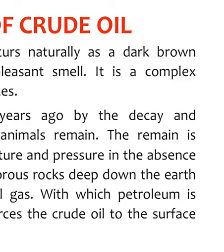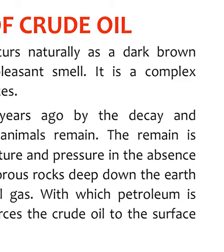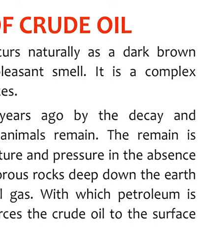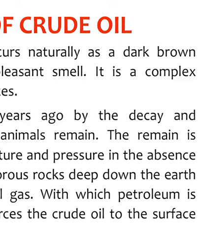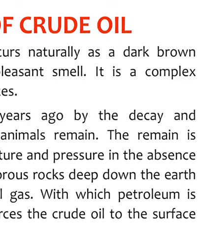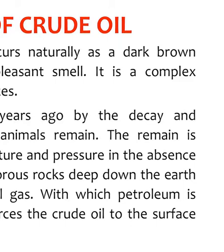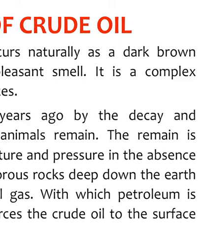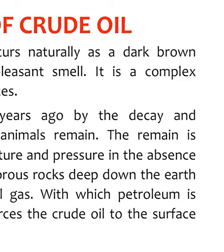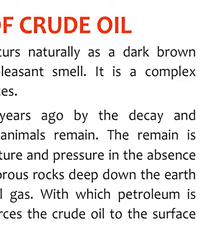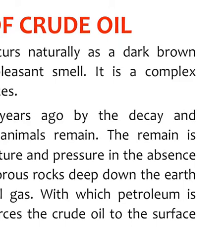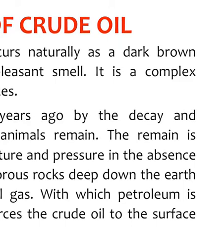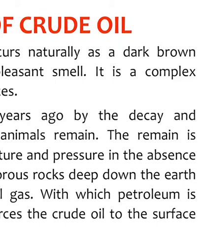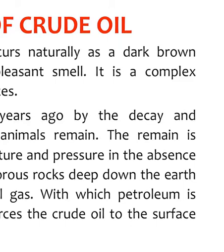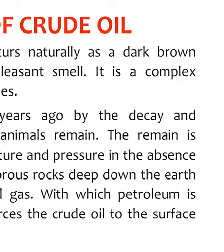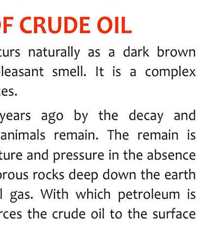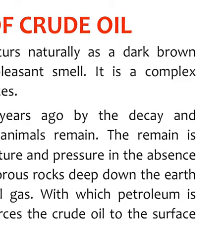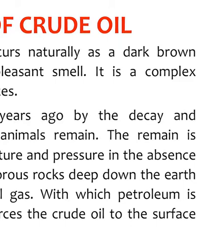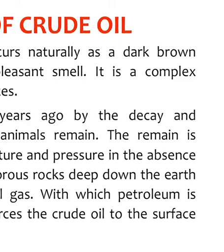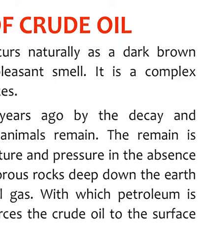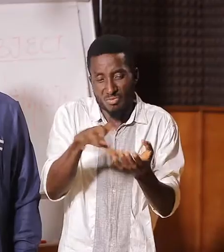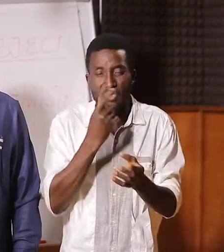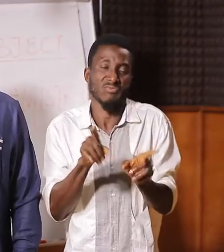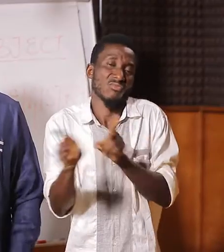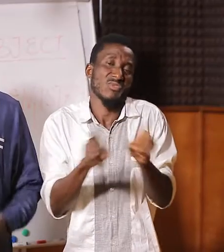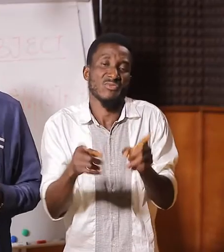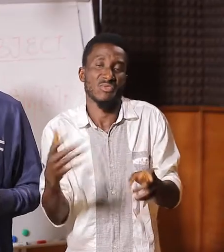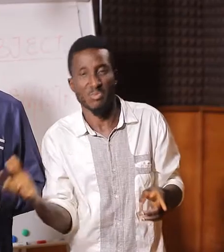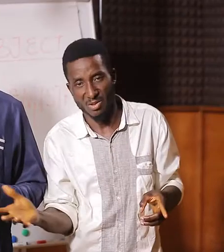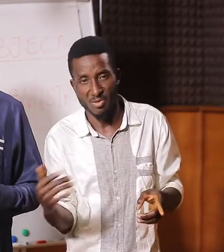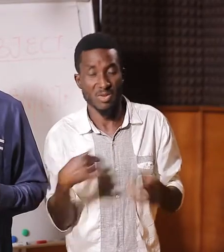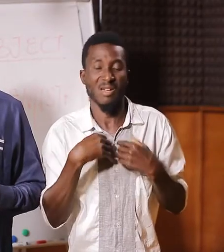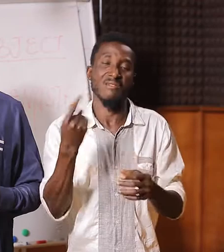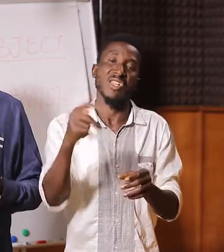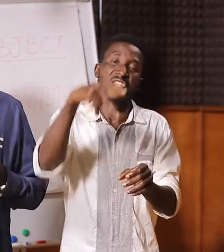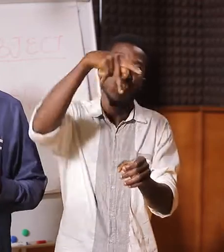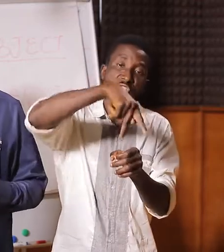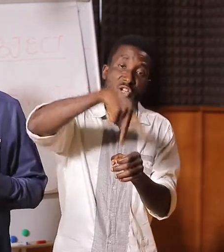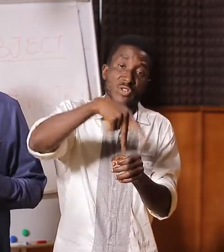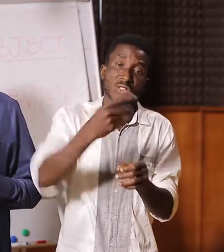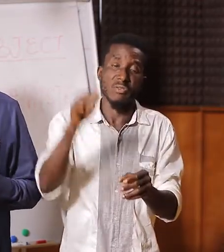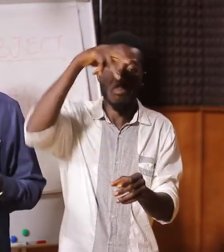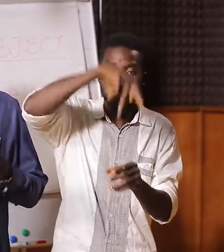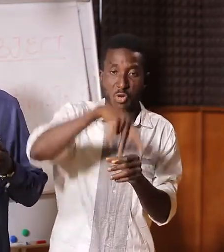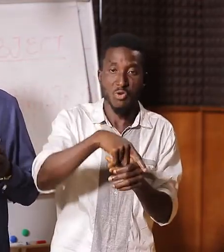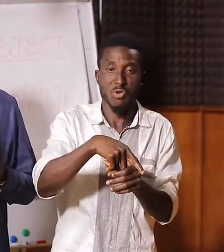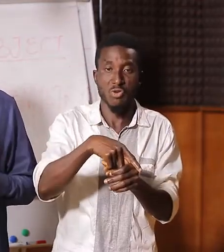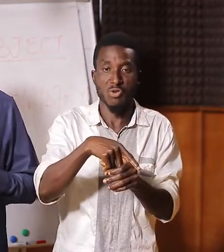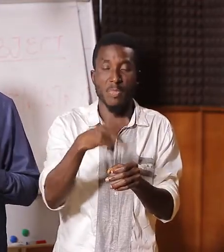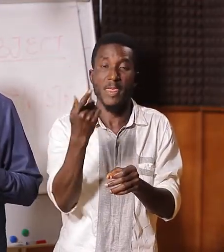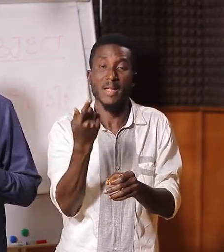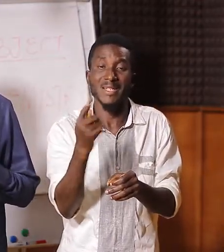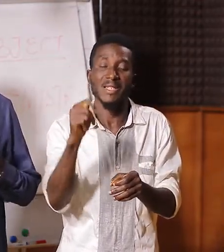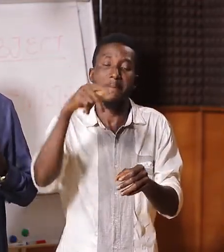is a complex mixture of different substances. We have the kerosene, the petrol,